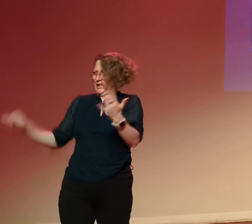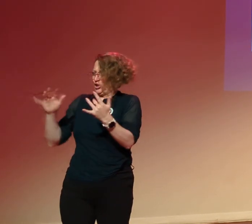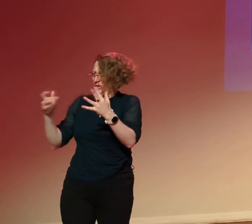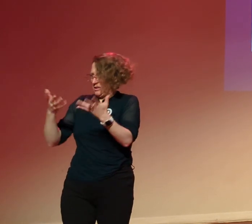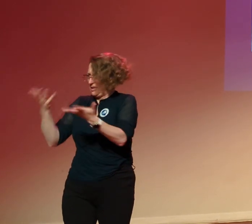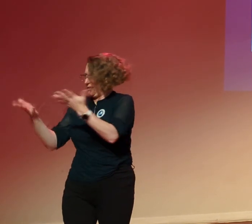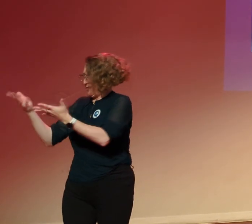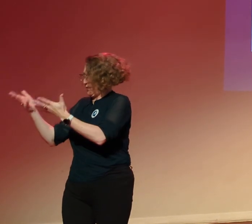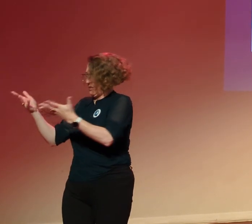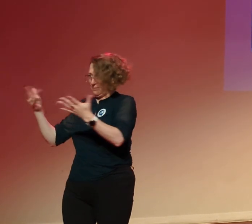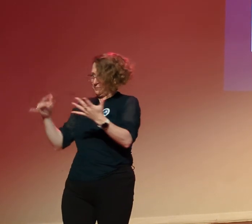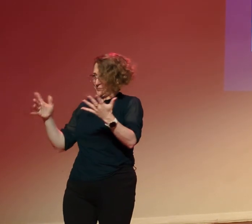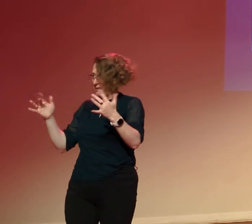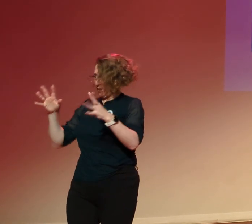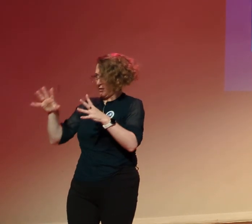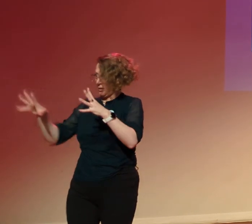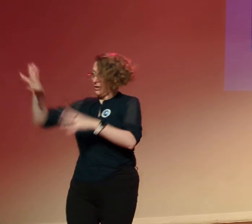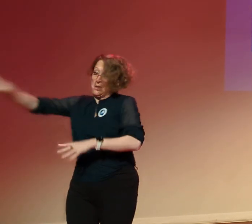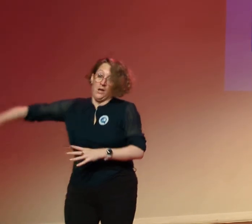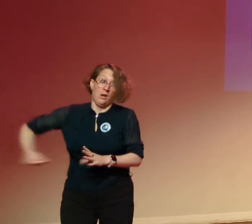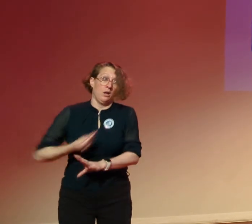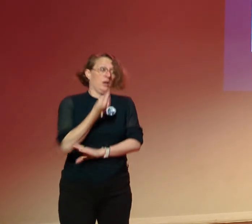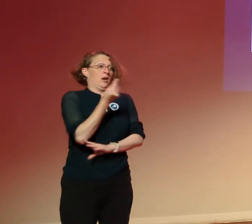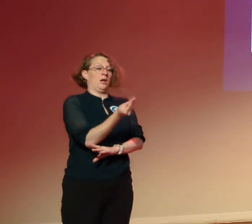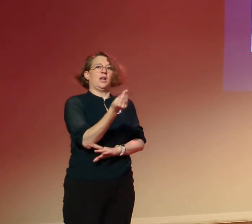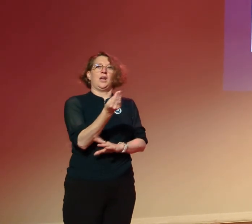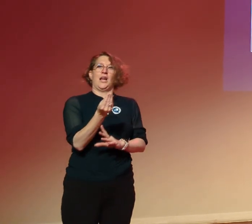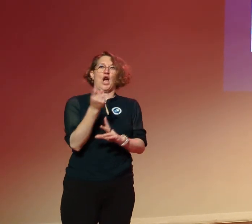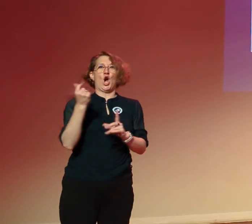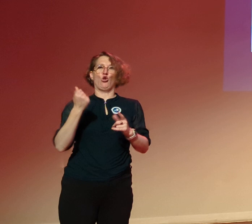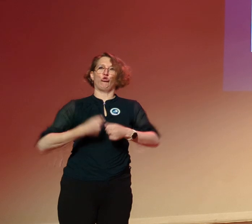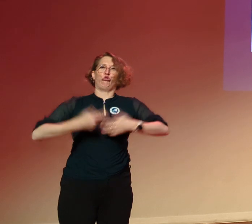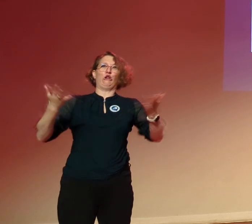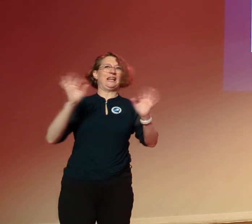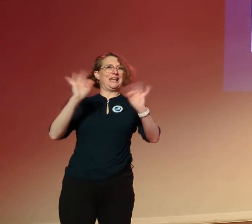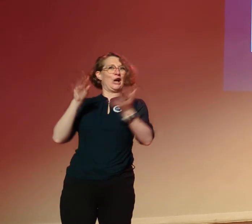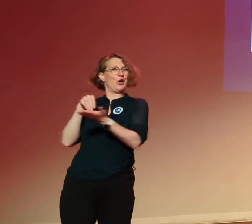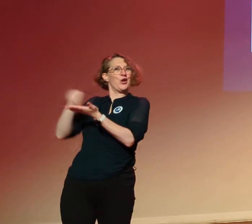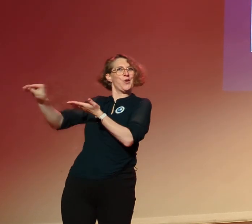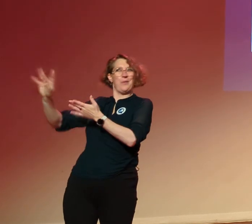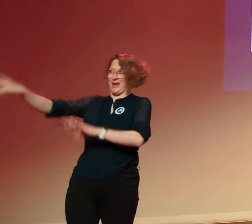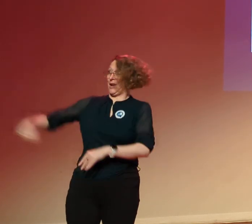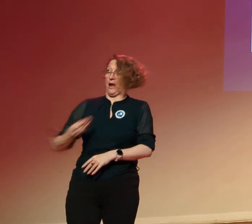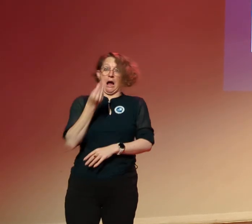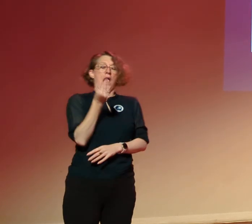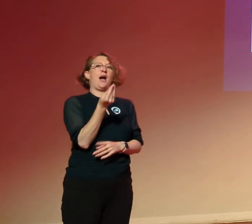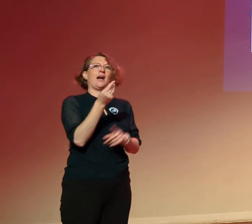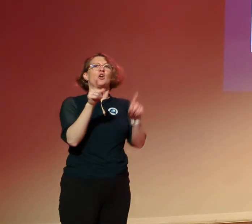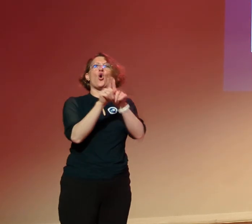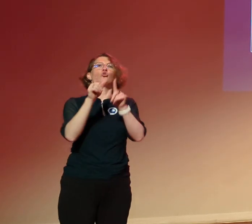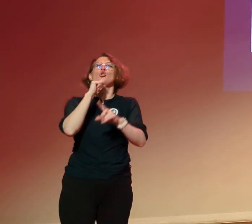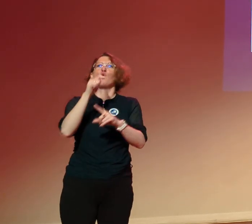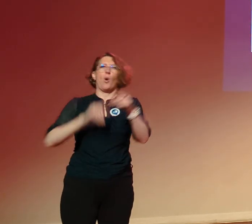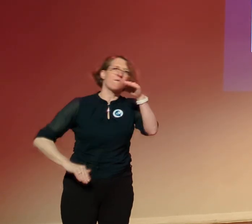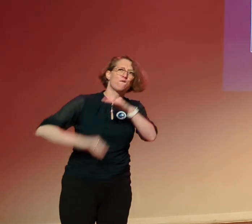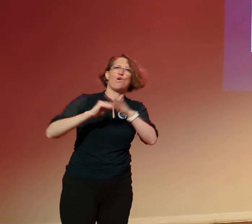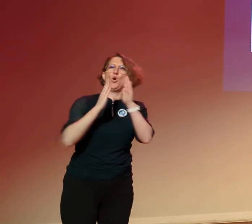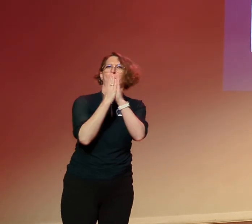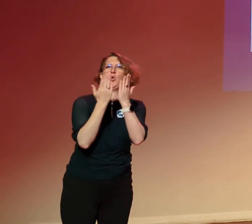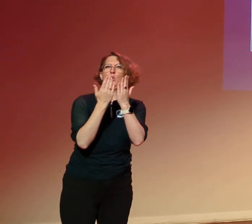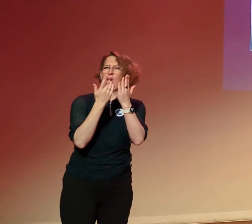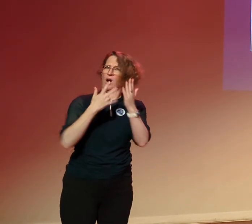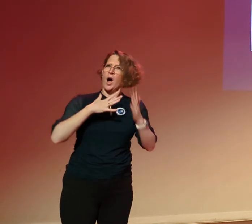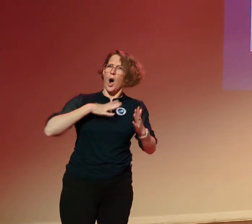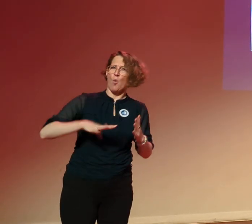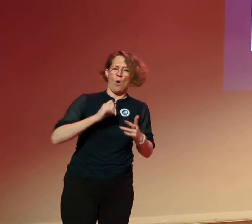came back with that was free and available to me, and also not a book. I wanted something that